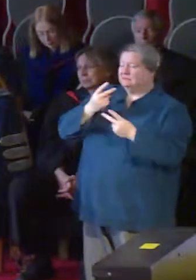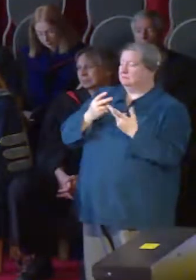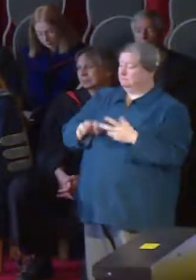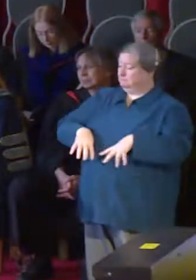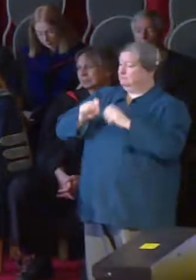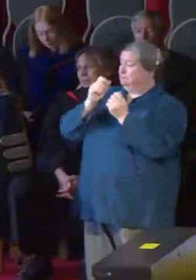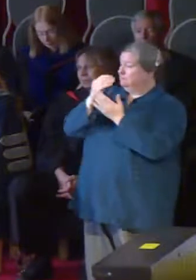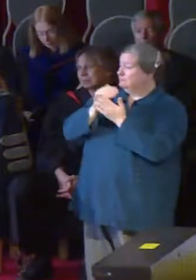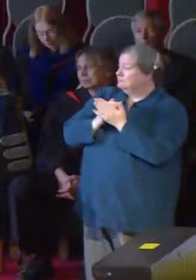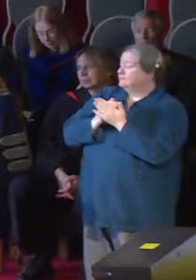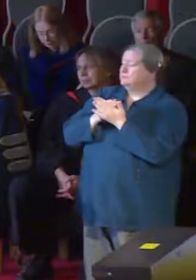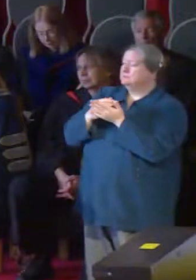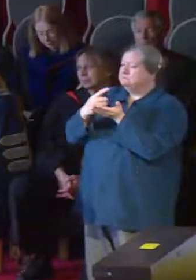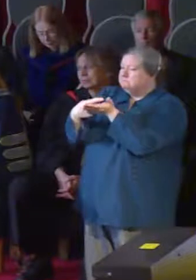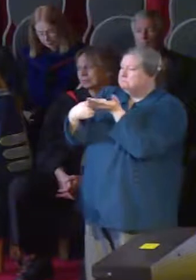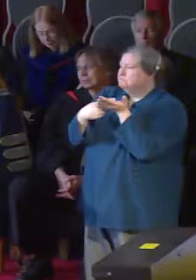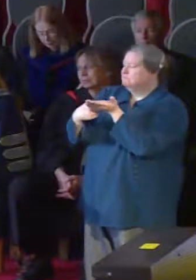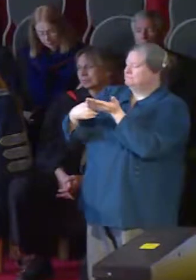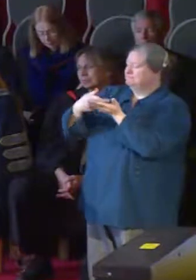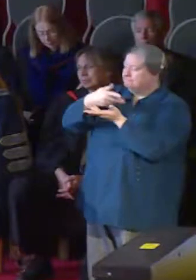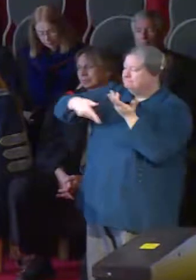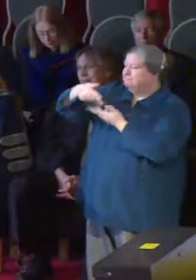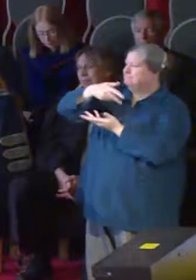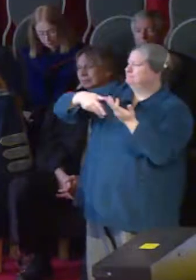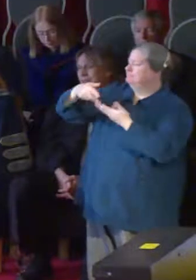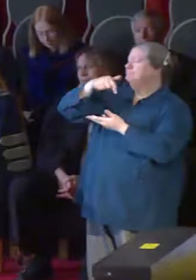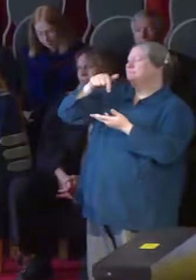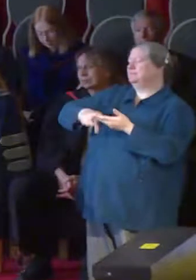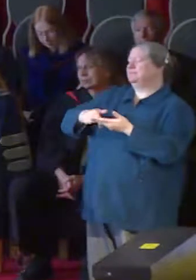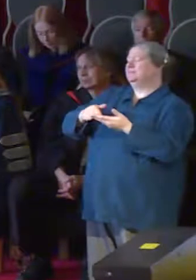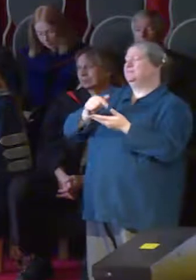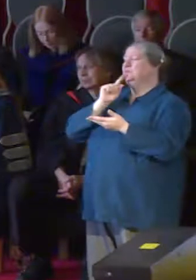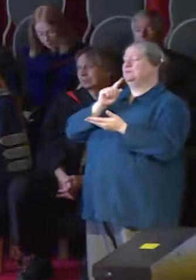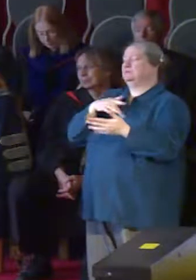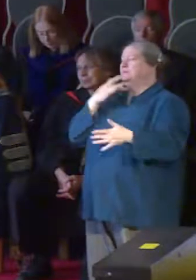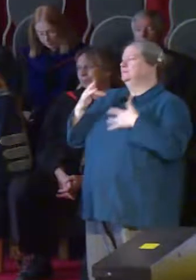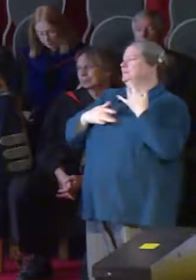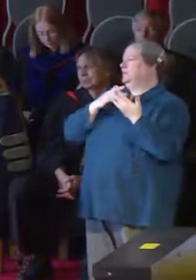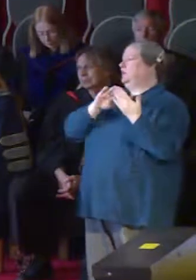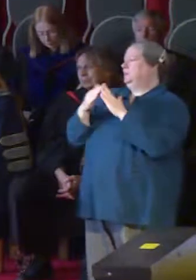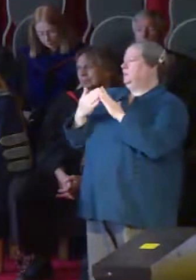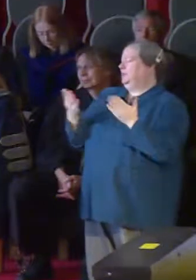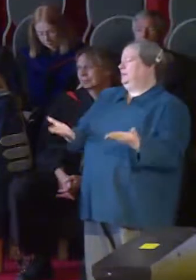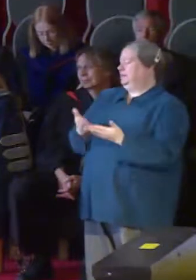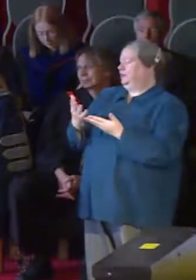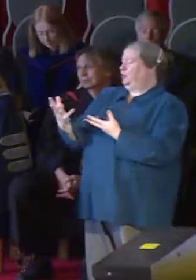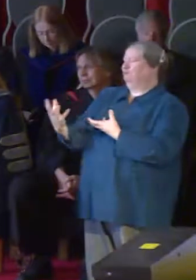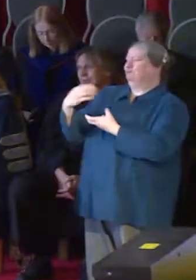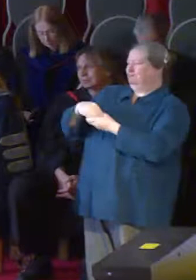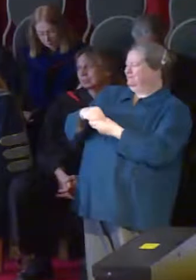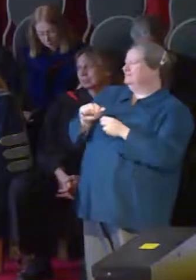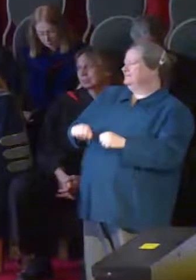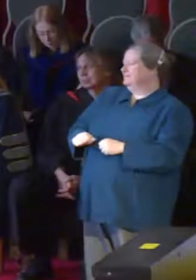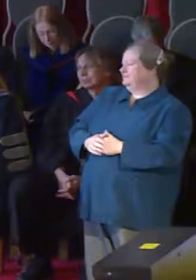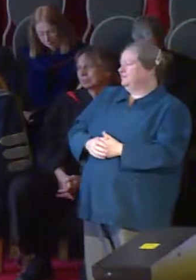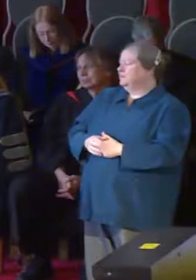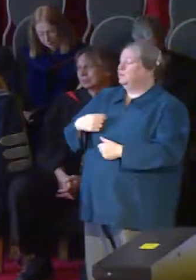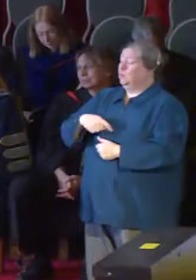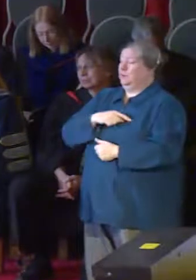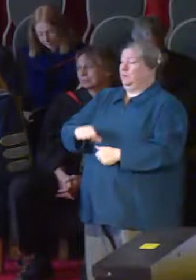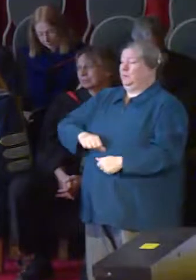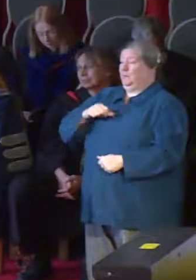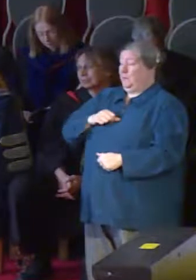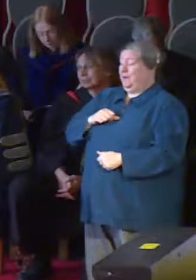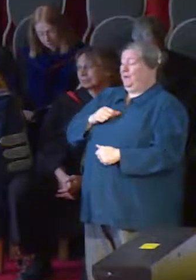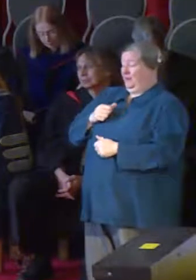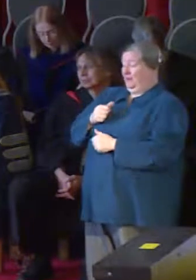more, and to continue sharing in this vibrant community of learning. We are proud of your achievement, and on behalf of